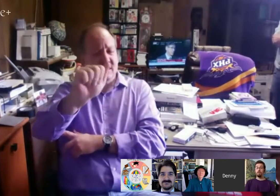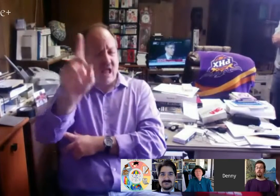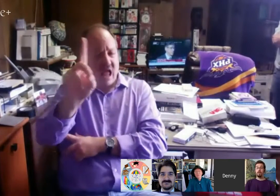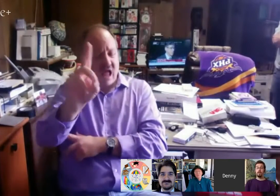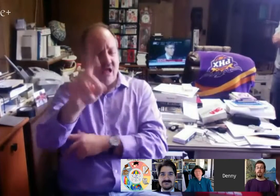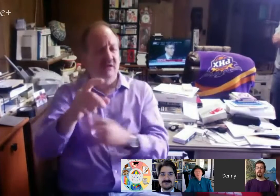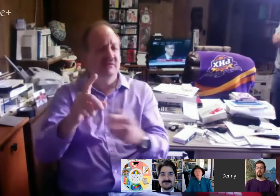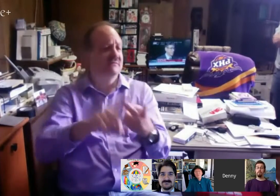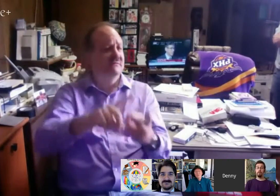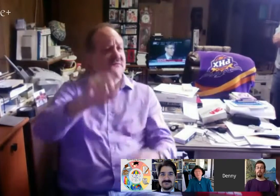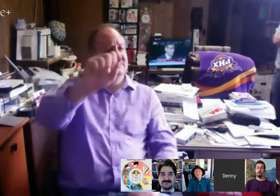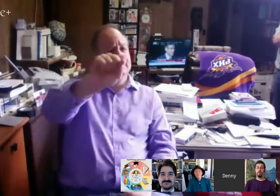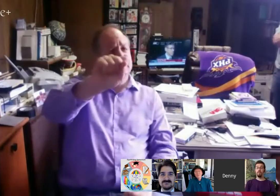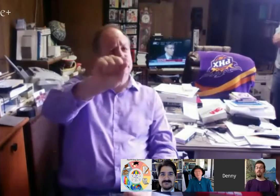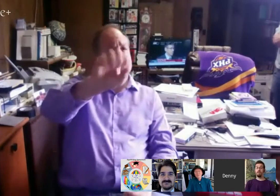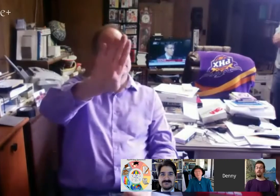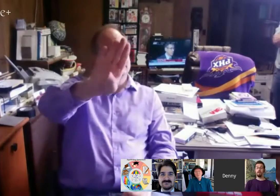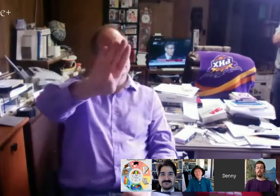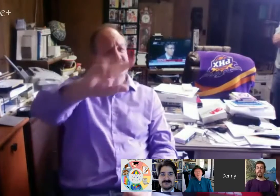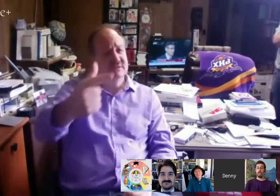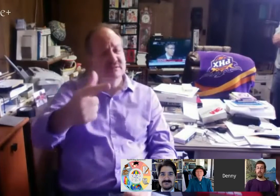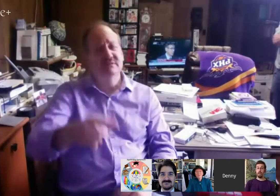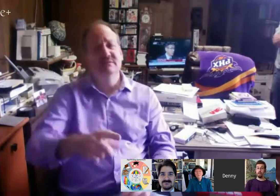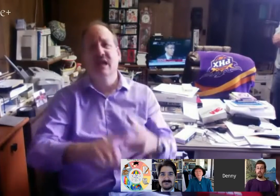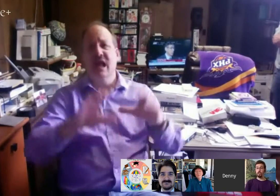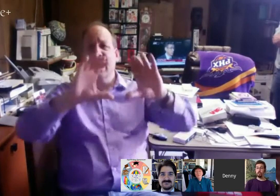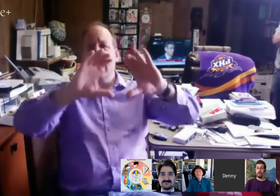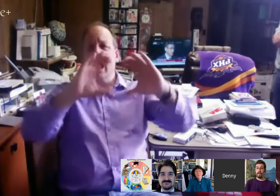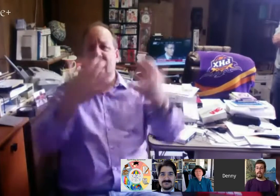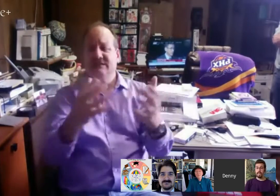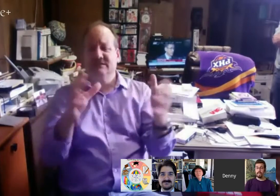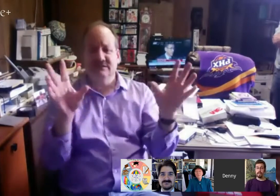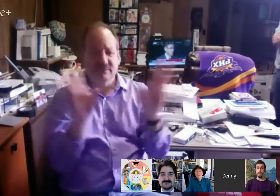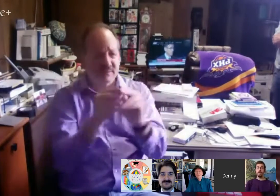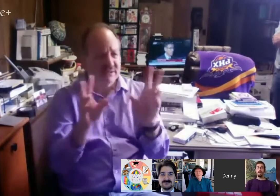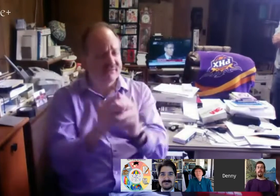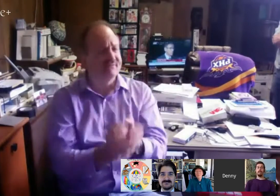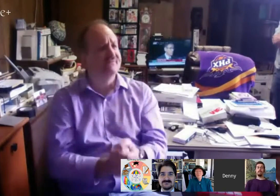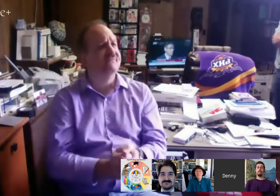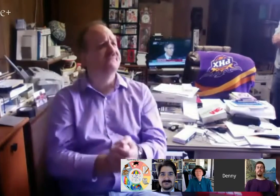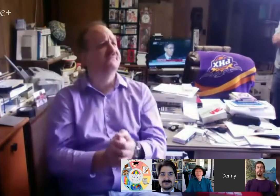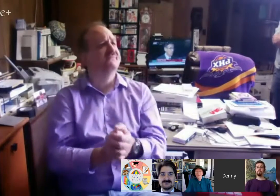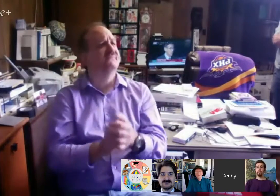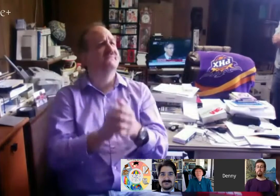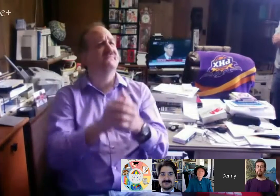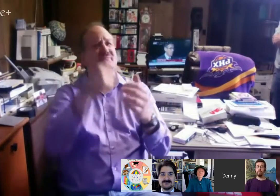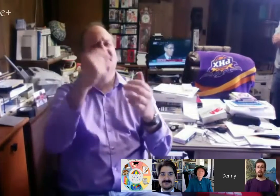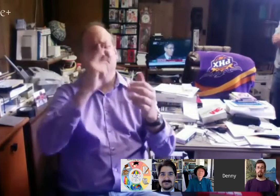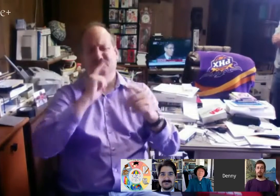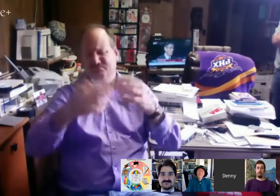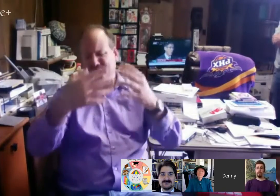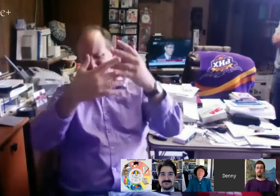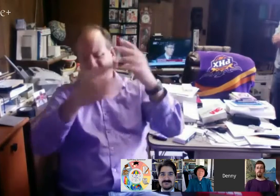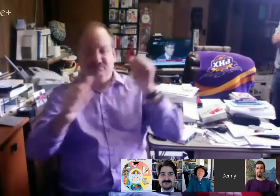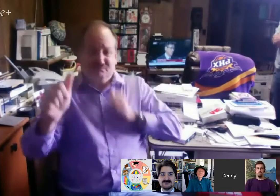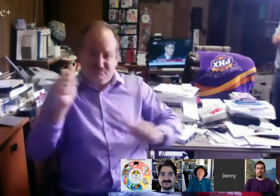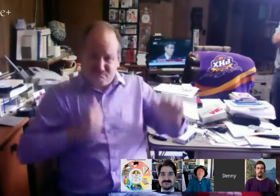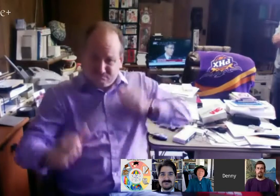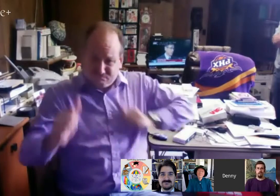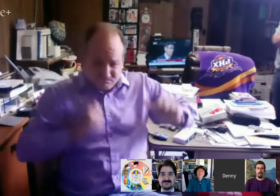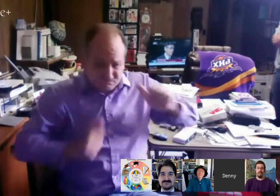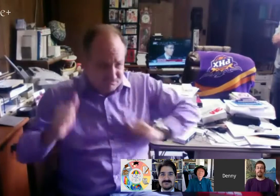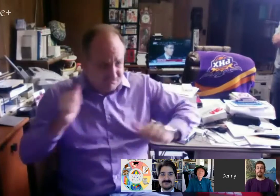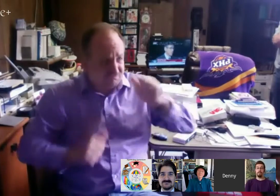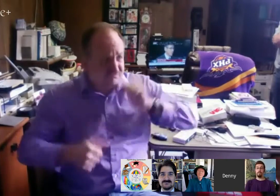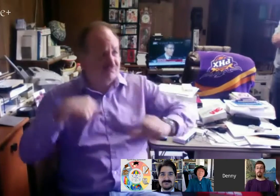was able to be a part of the junior NAD and to be a part of